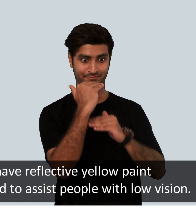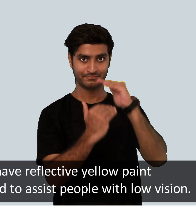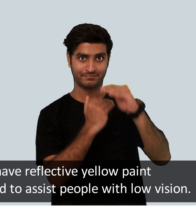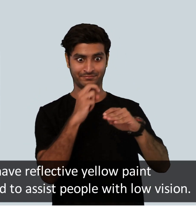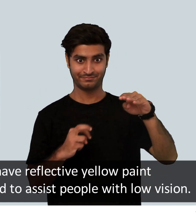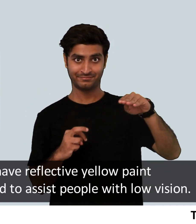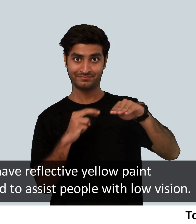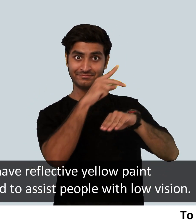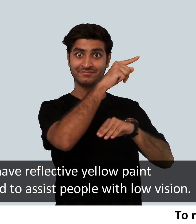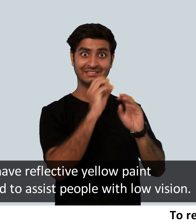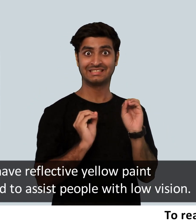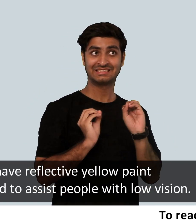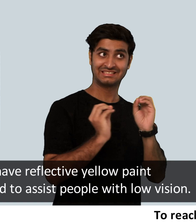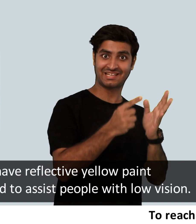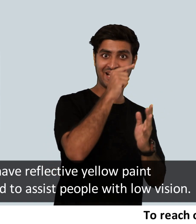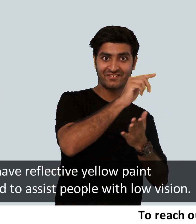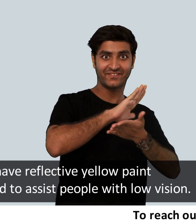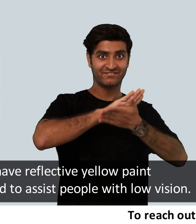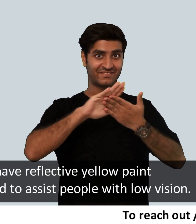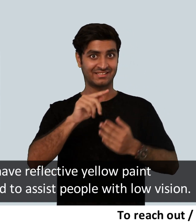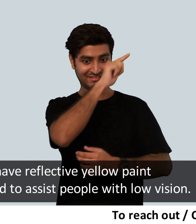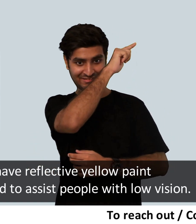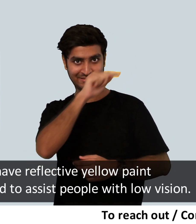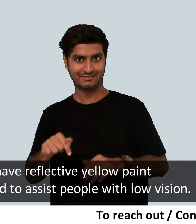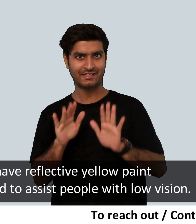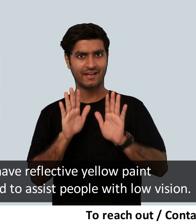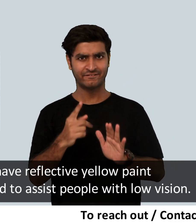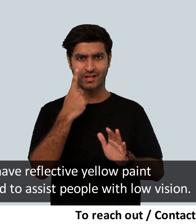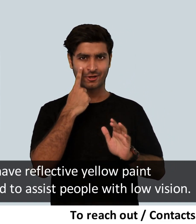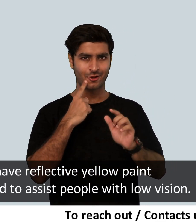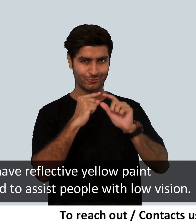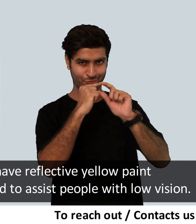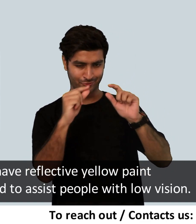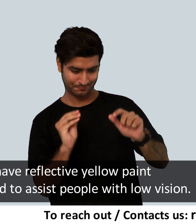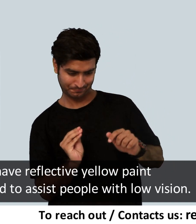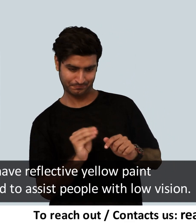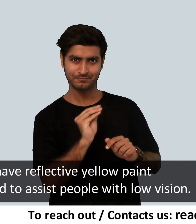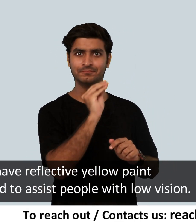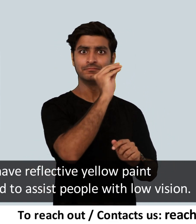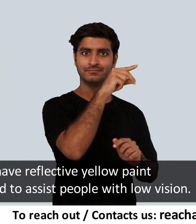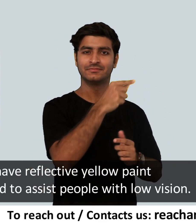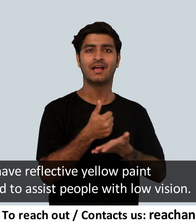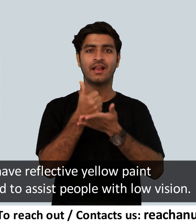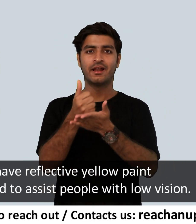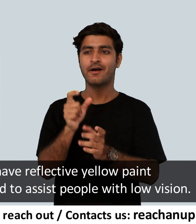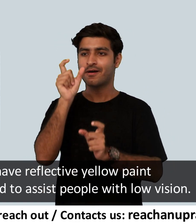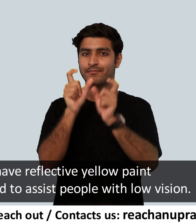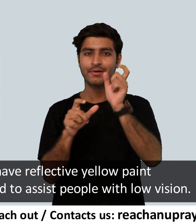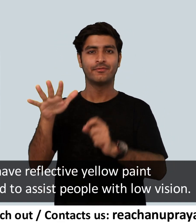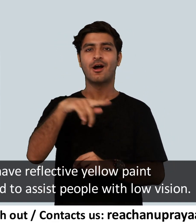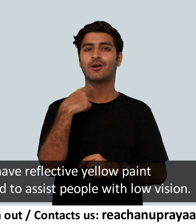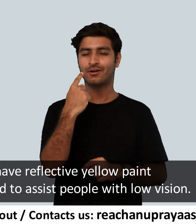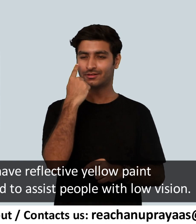The stairs have reflective yellow paint at the start and end to assist people with low vision.